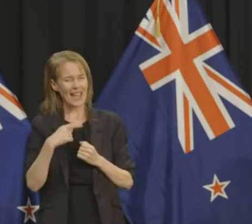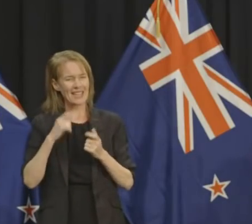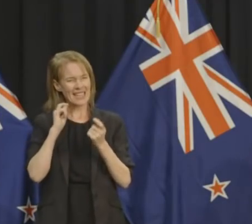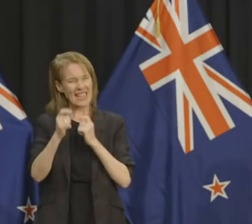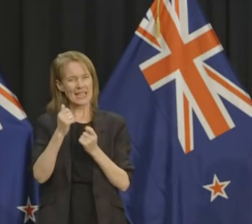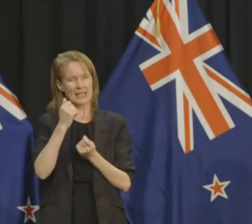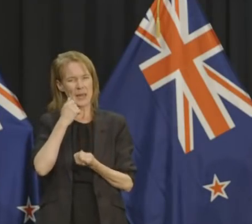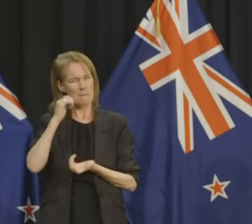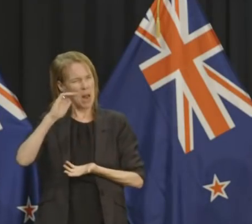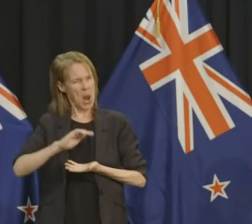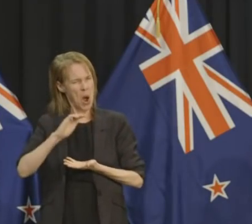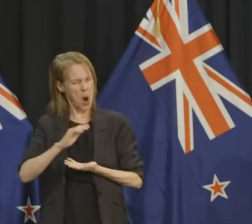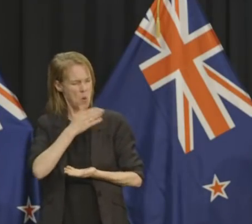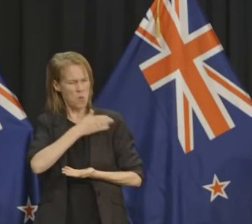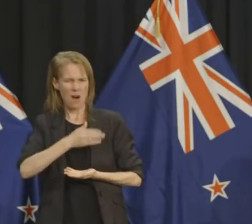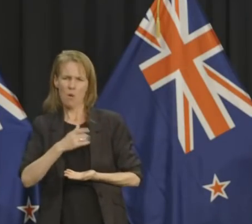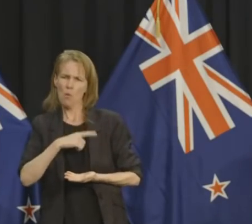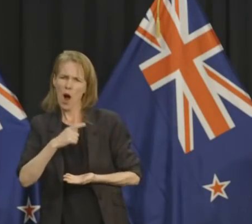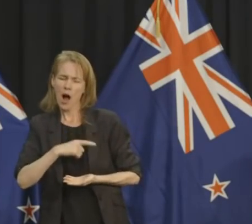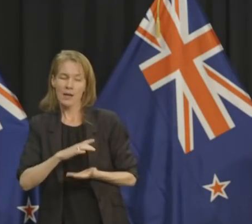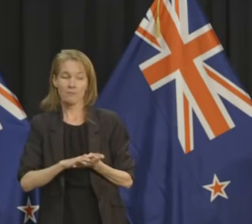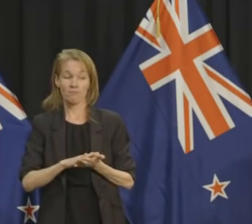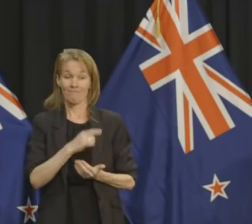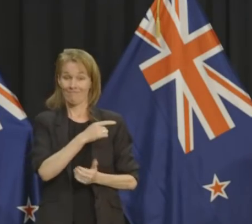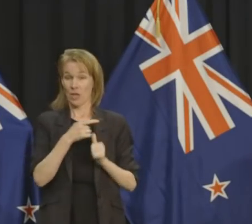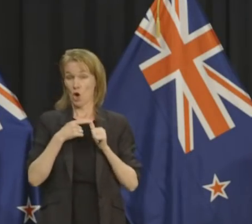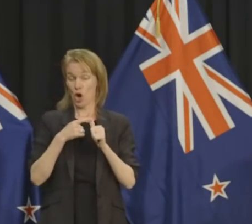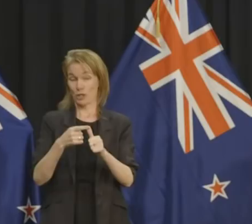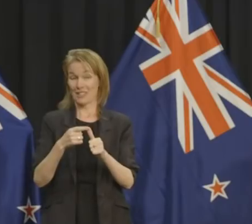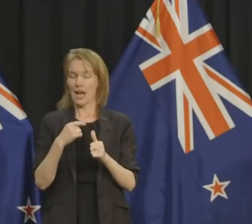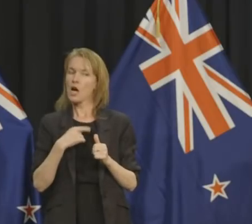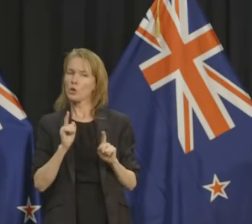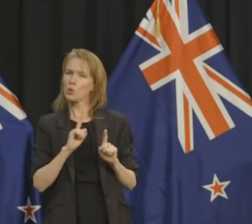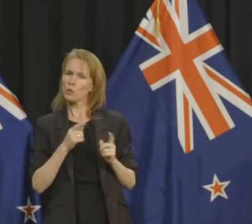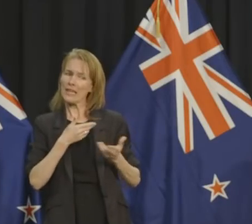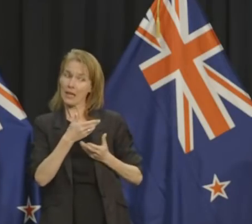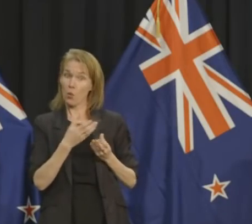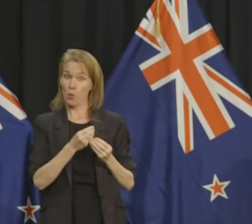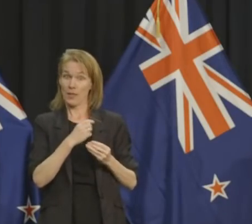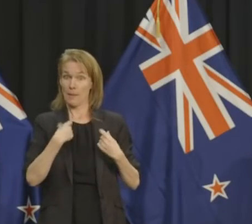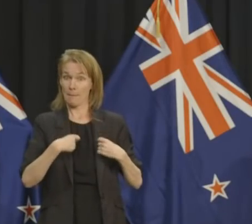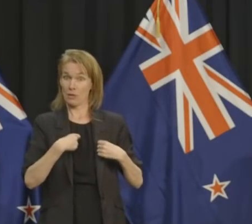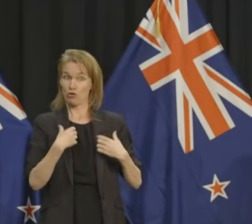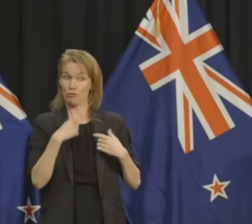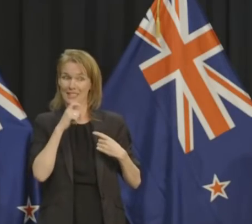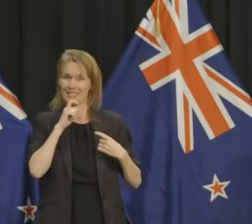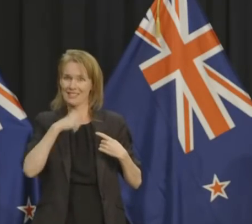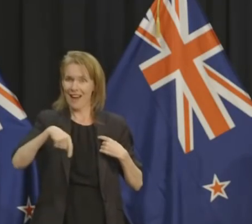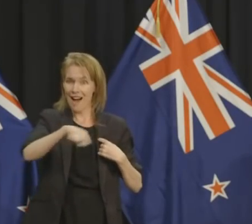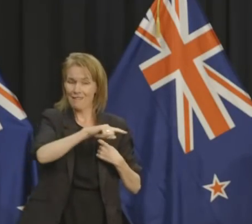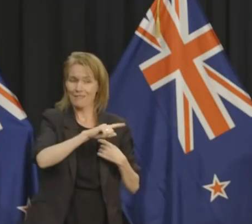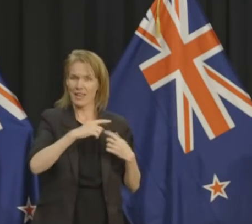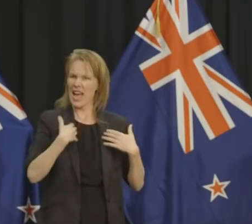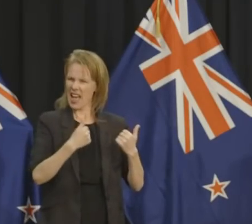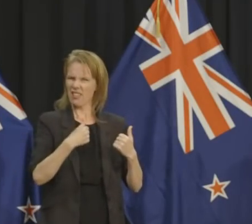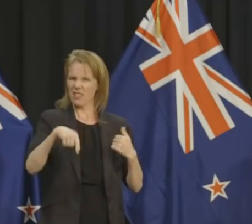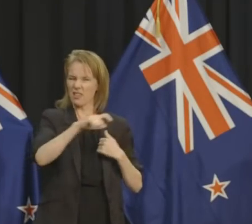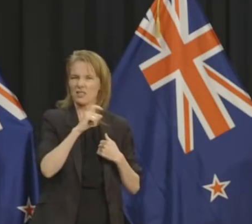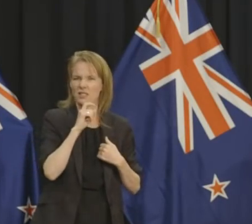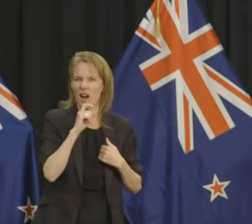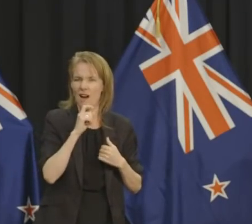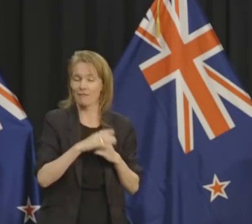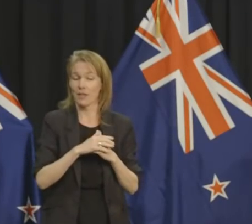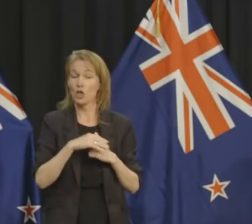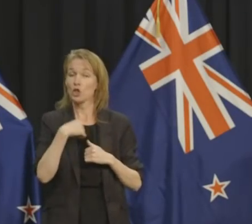feedback on that this morning. I'm having, as I indicated yesterday, I'm having a more detailed conversation with them about that tomorrow morning. I did want them to have some